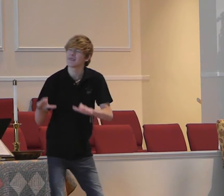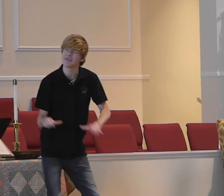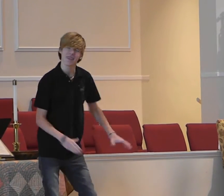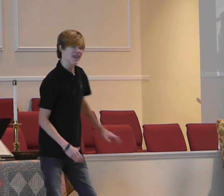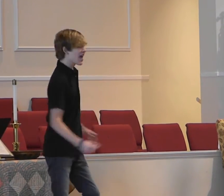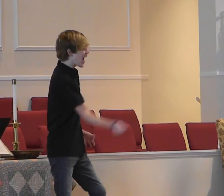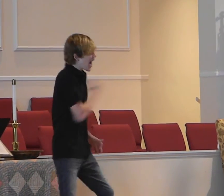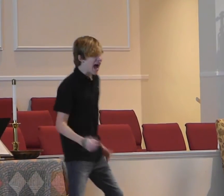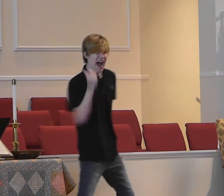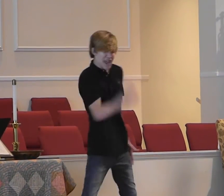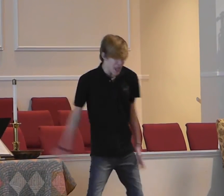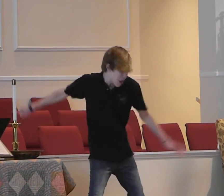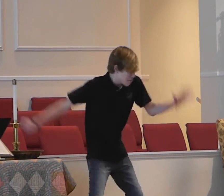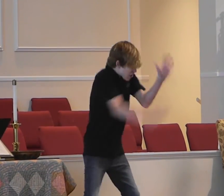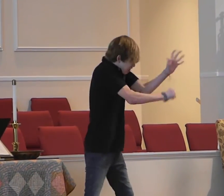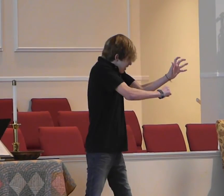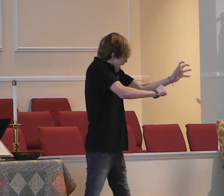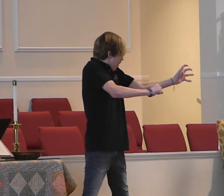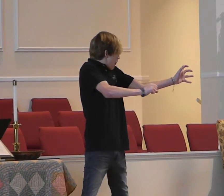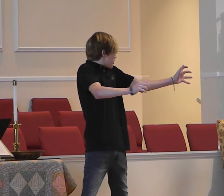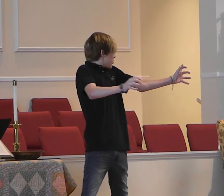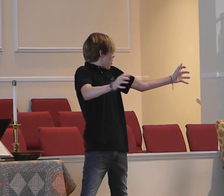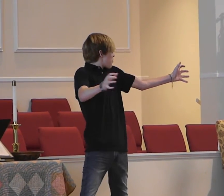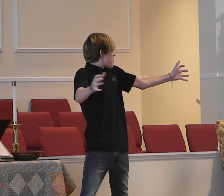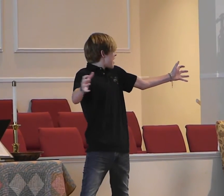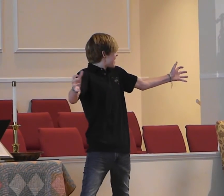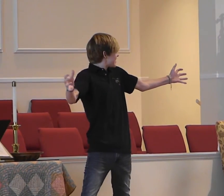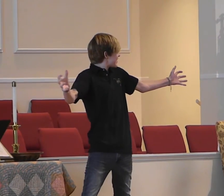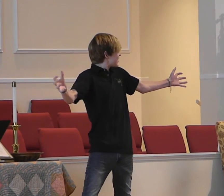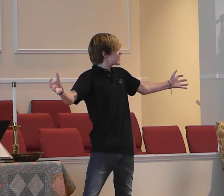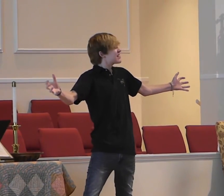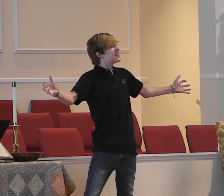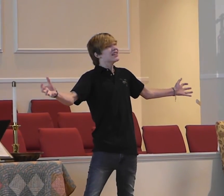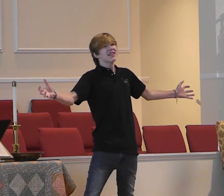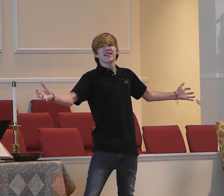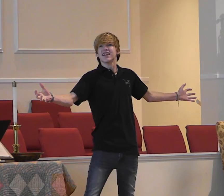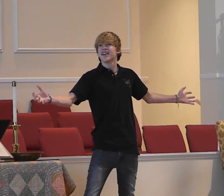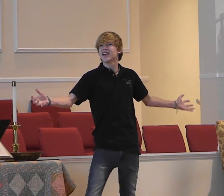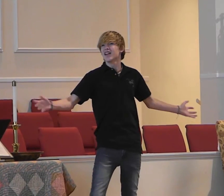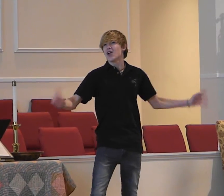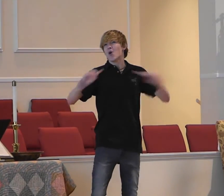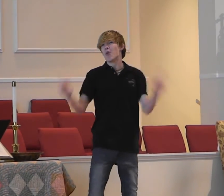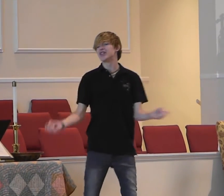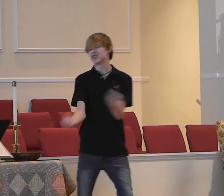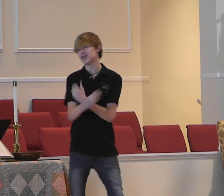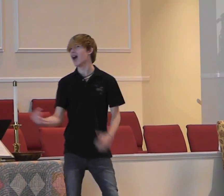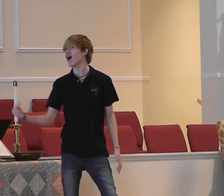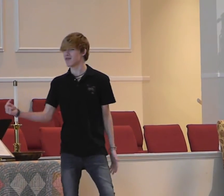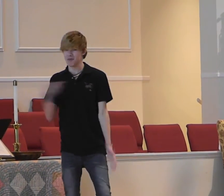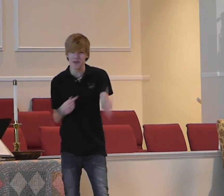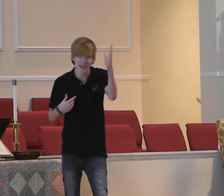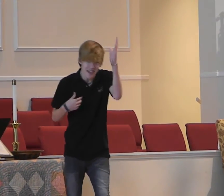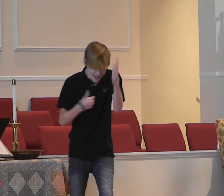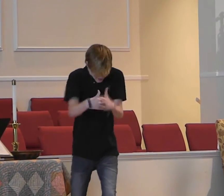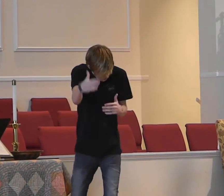I am the nail in your wrist But you love me